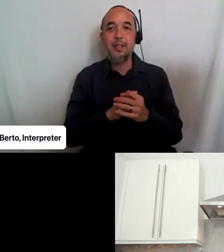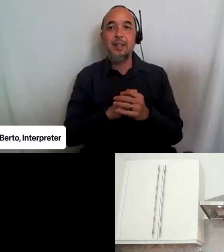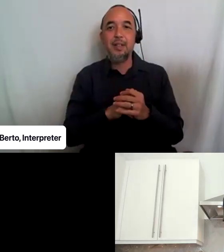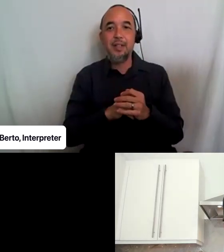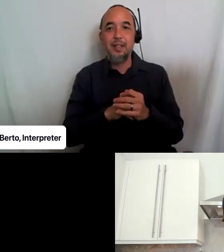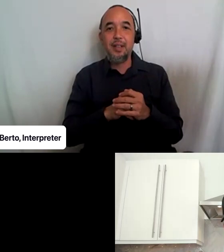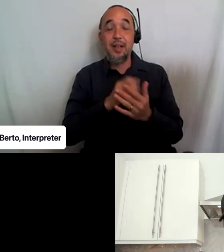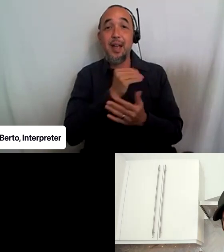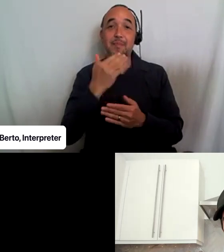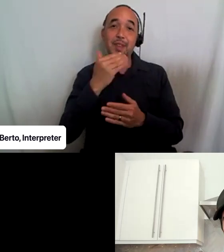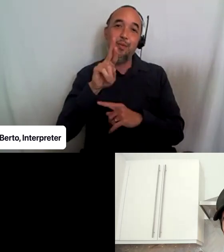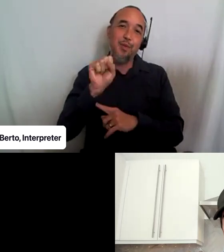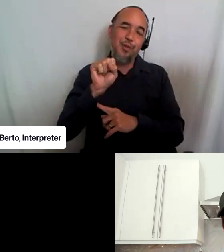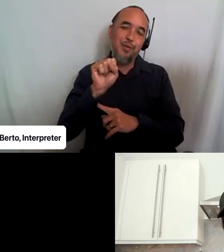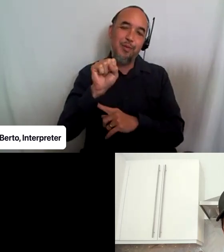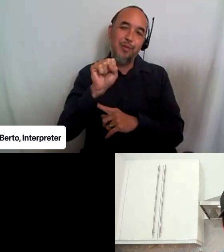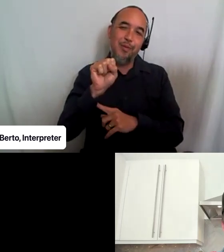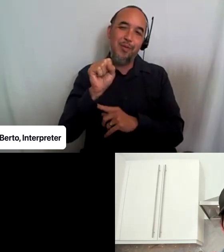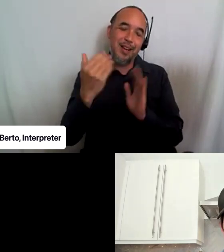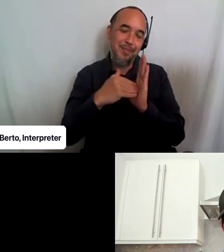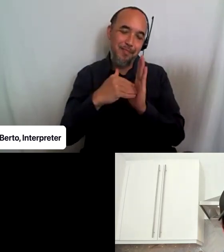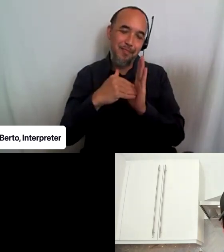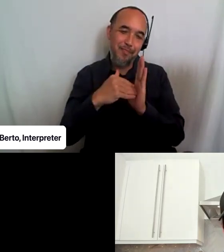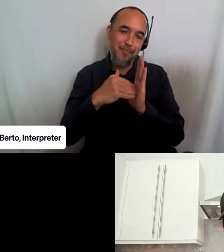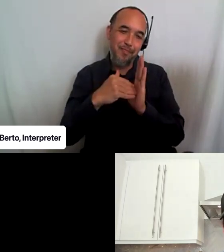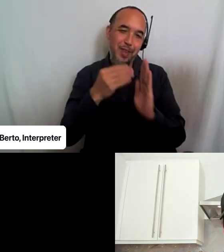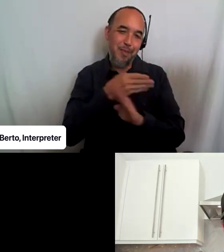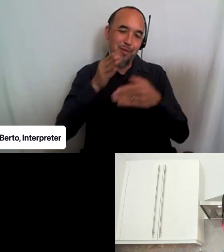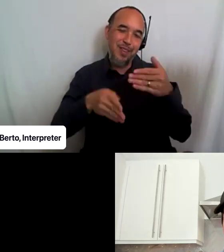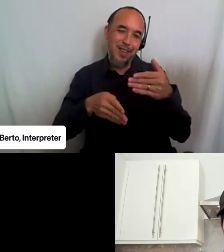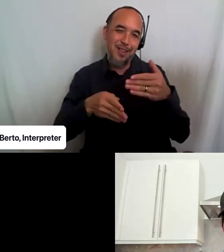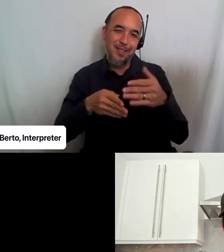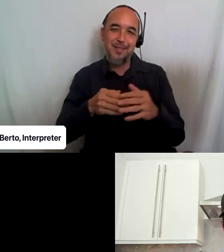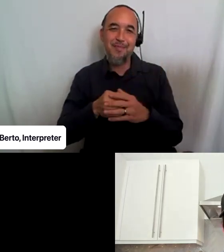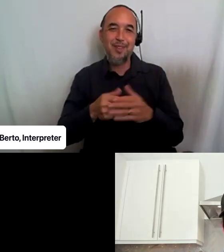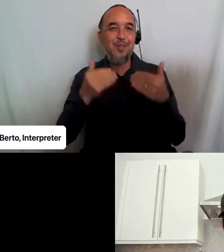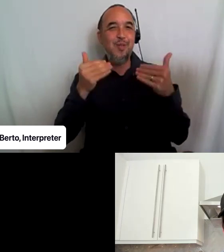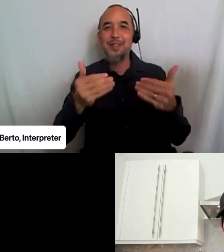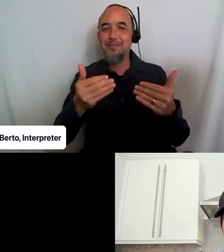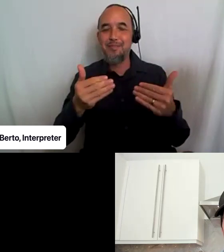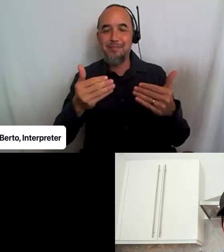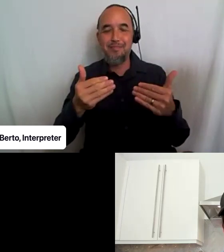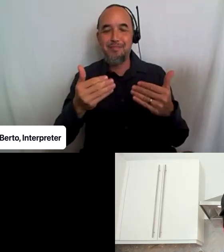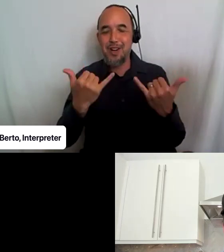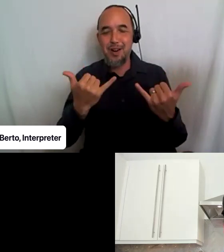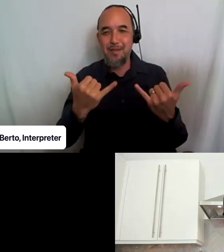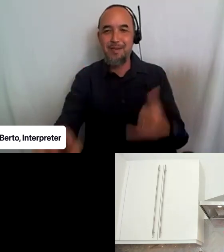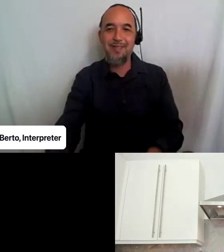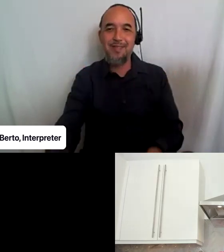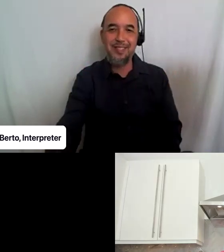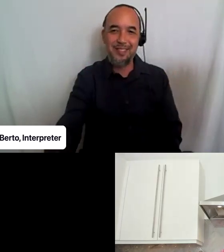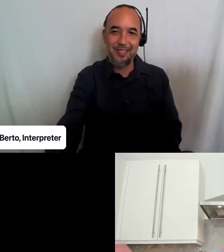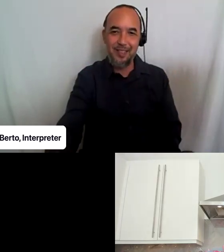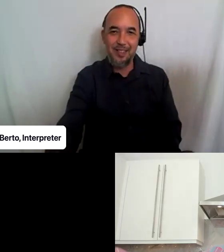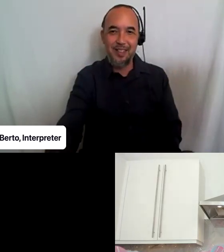say thank you to Berto as well today. Again, preemptively, just going to prepay it. But I would love to